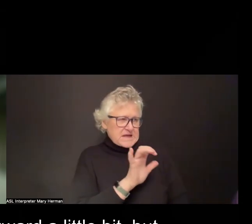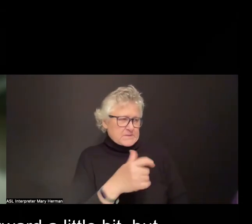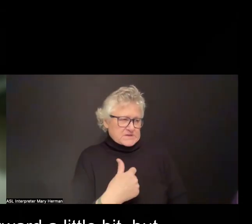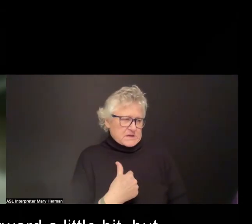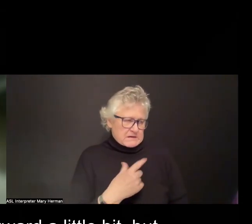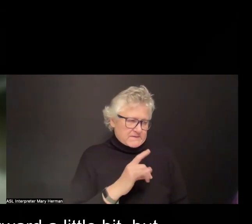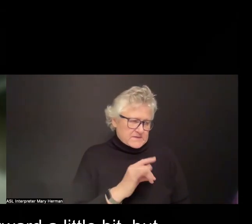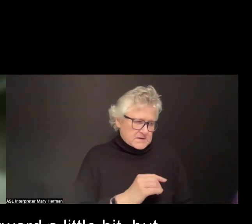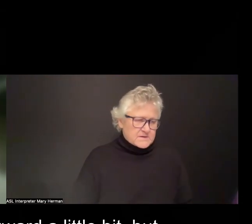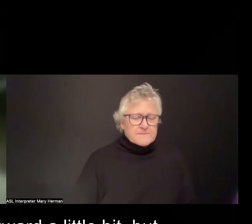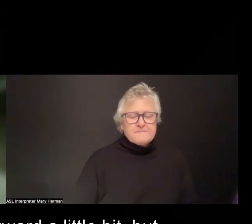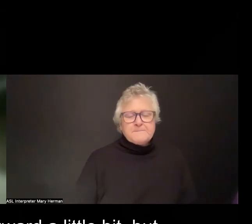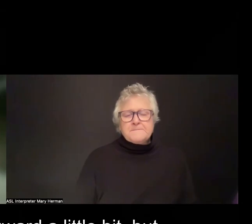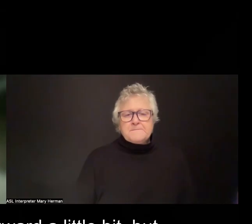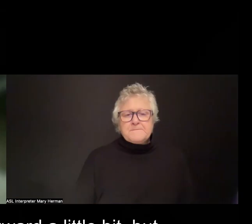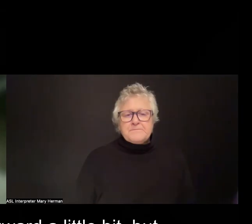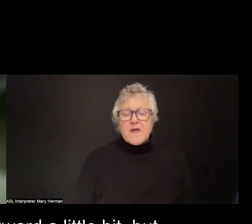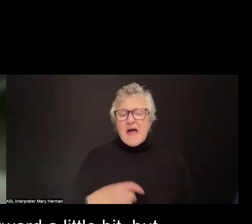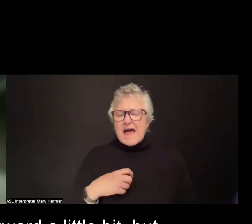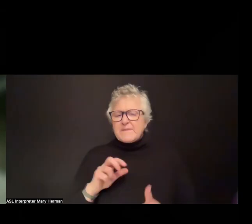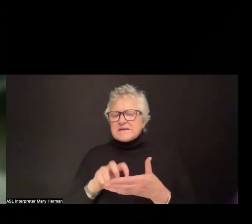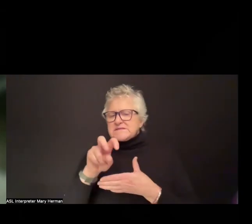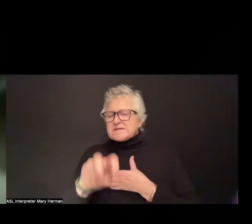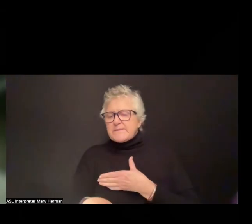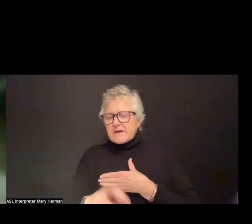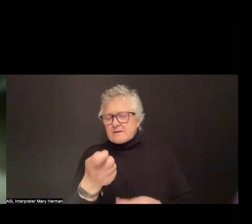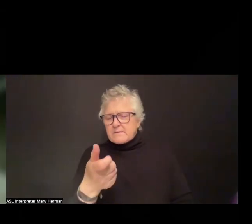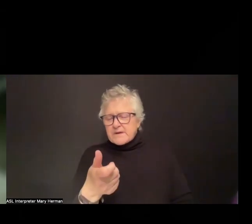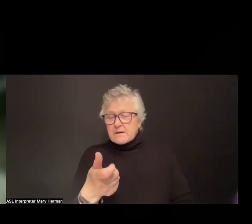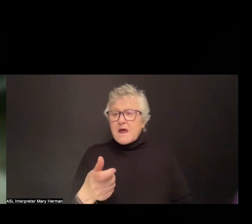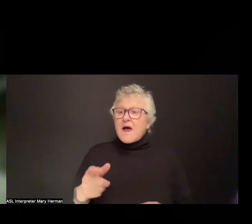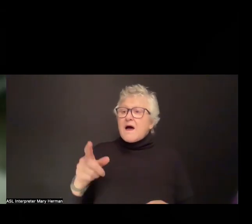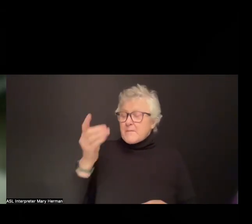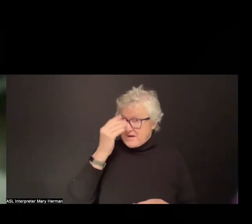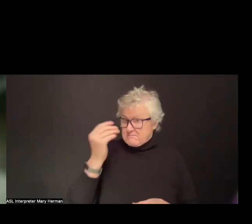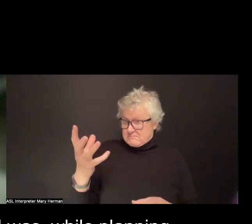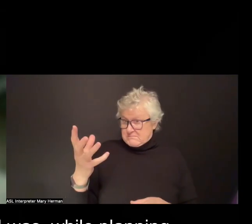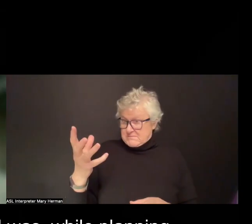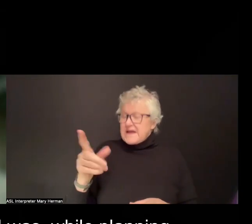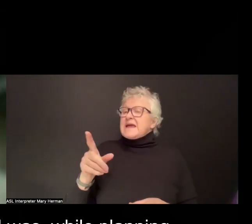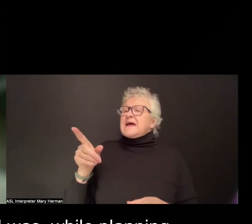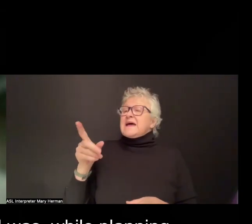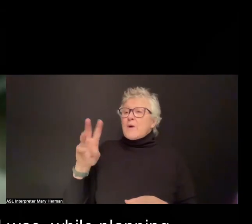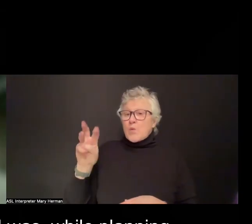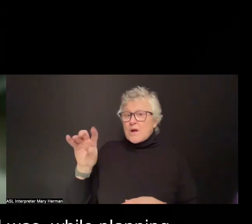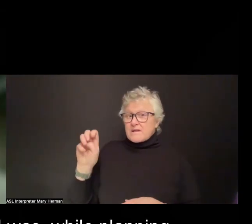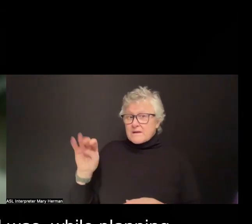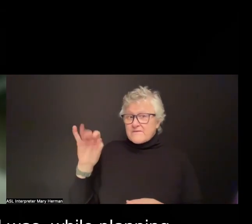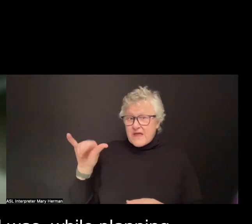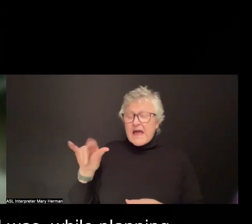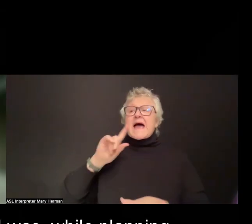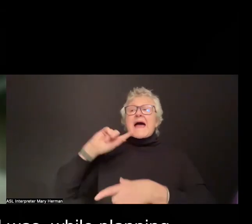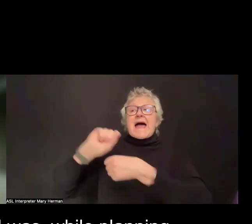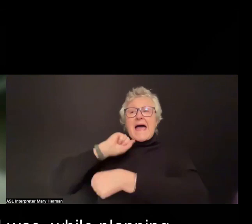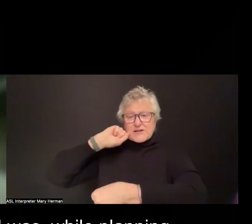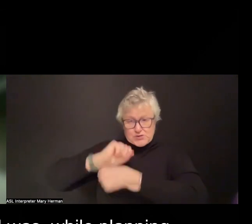I'm going to skip forward a little bit, but that is something that William Fly actually said from the scaffold. And I thought, while planning